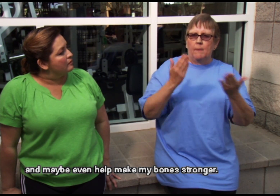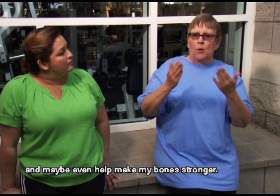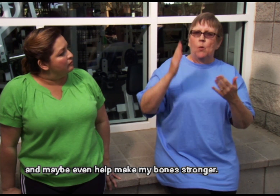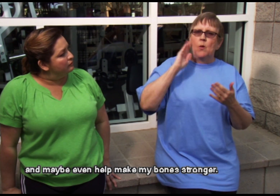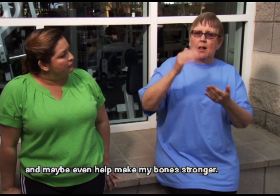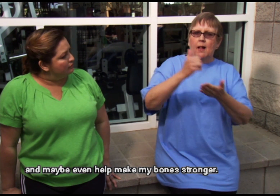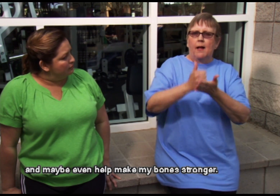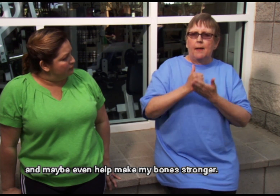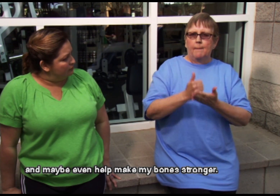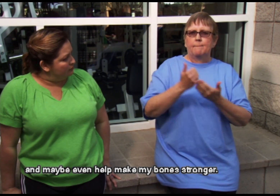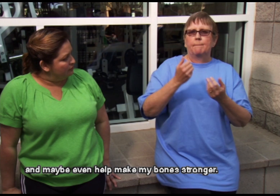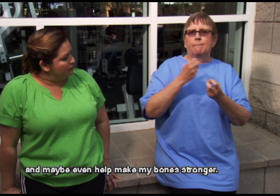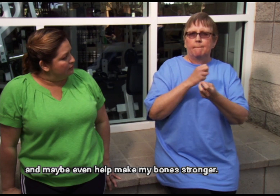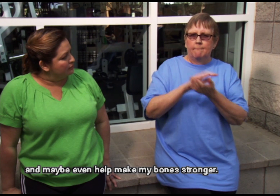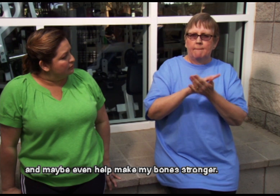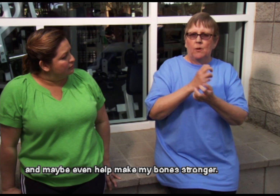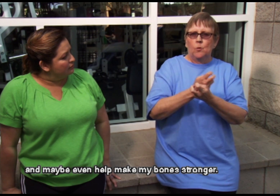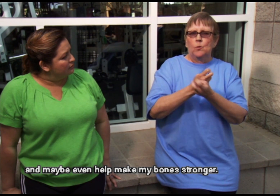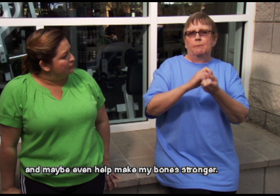and maybe even help make my bones stronger.